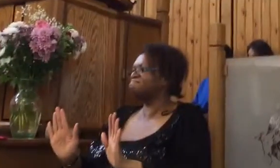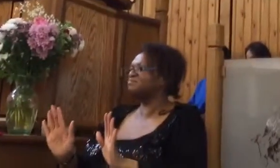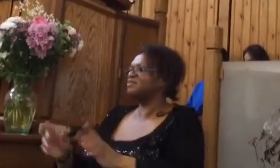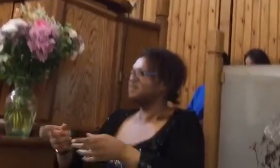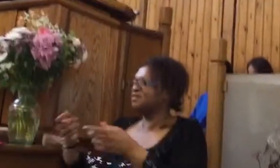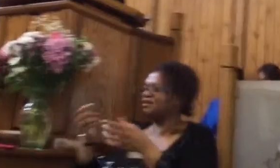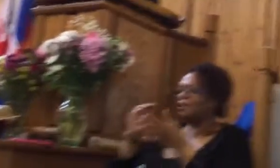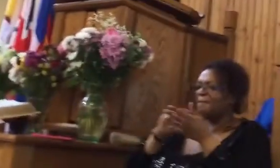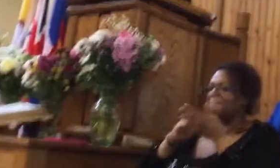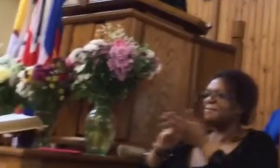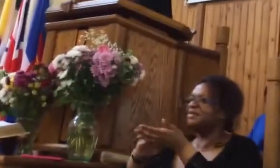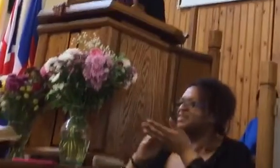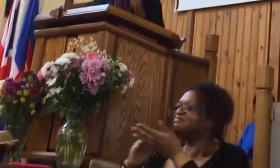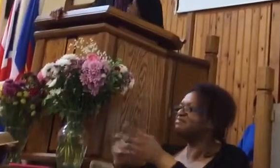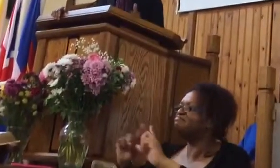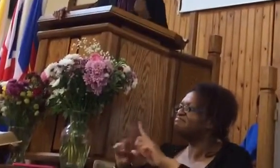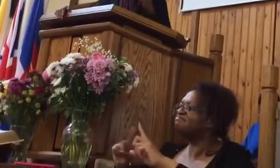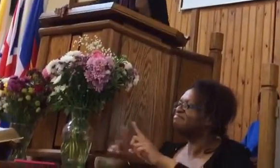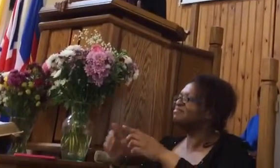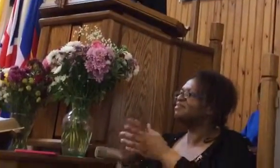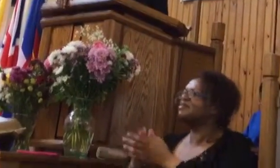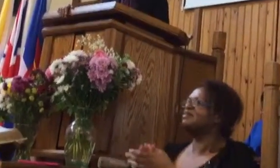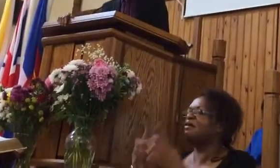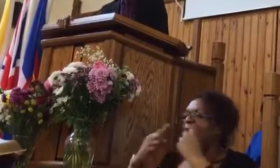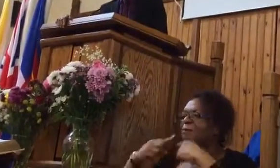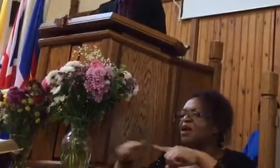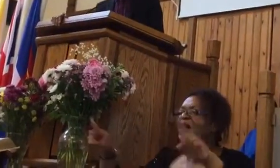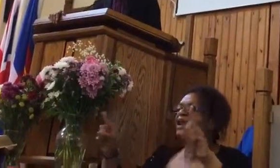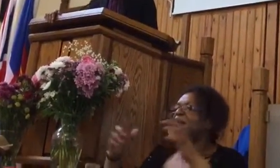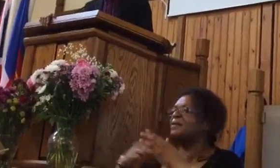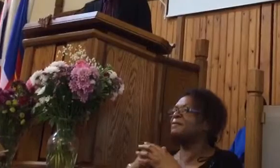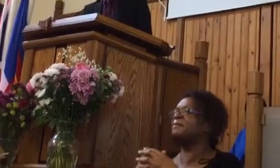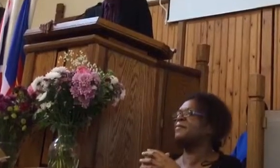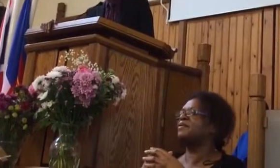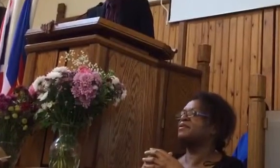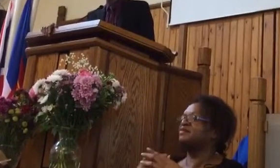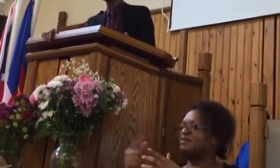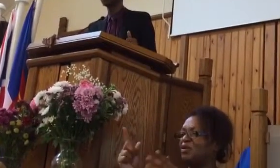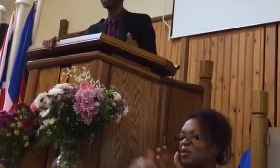And these messages, you know, will only be proclaimed